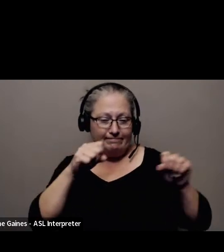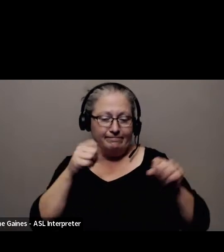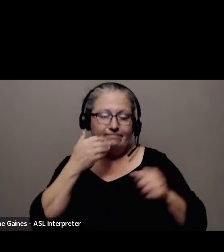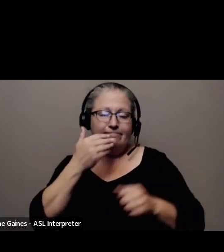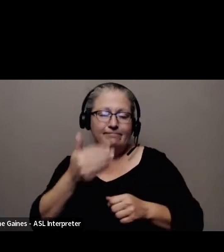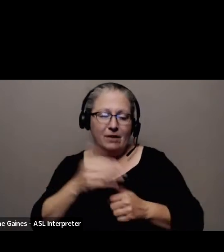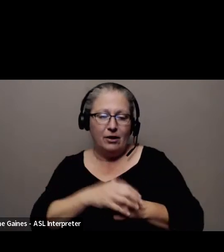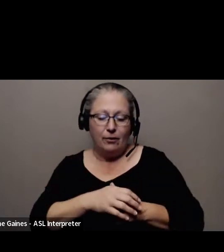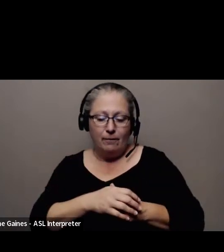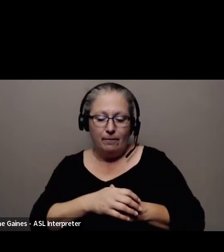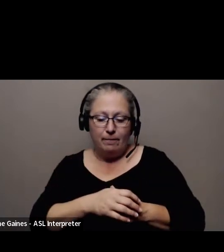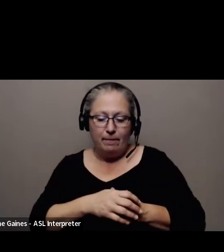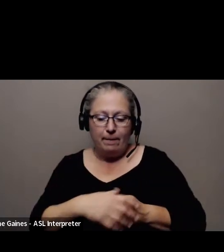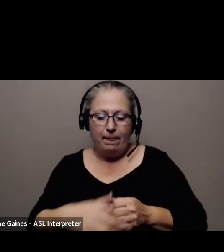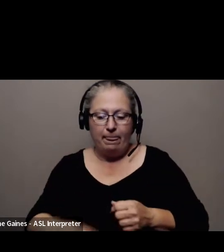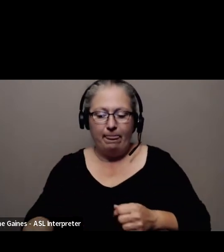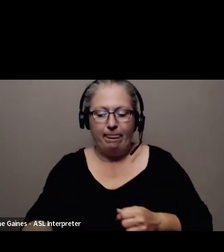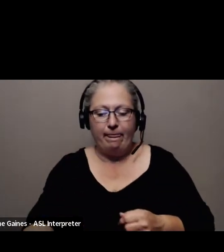Thank you.